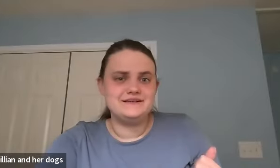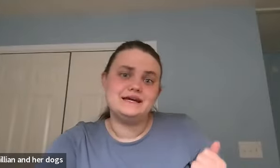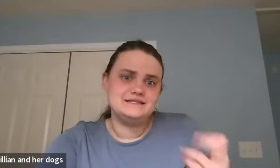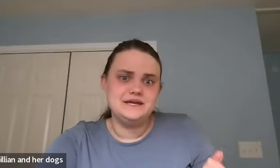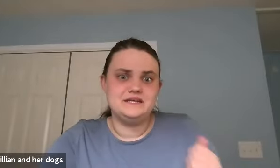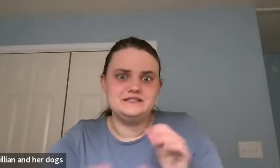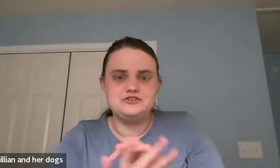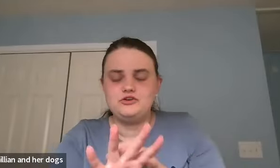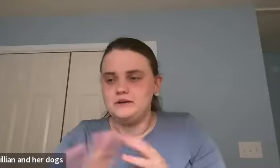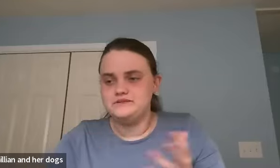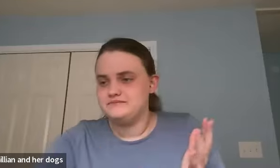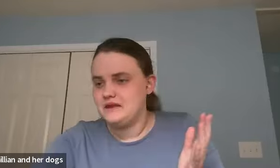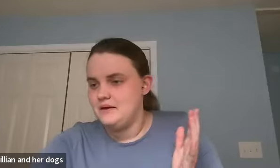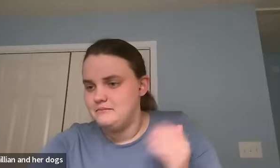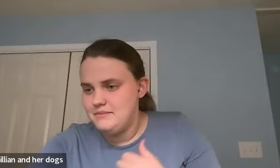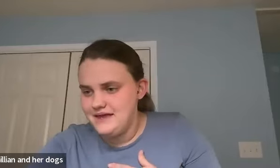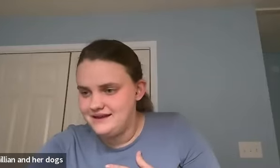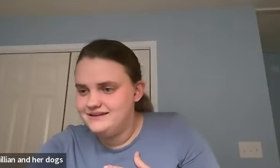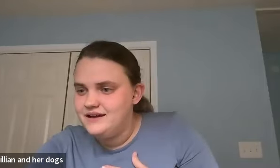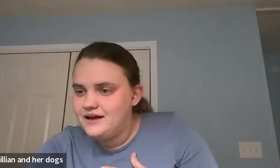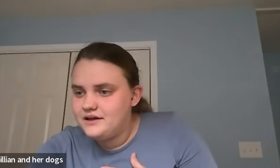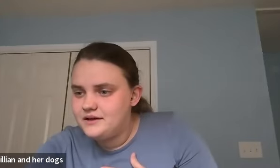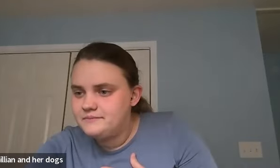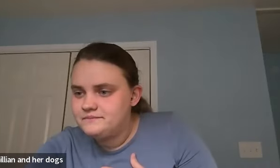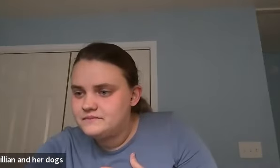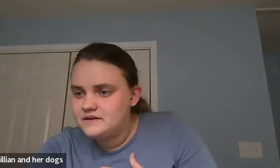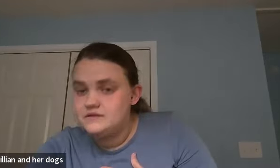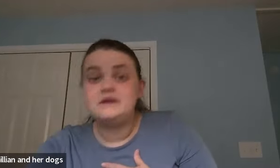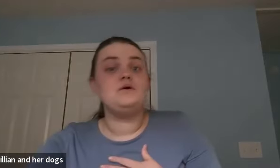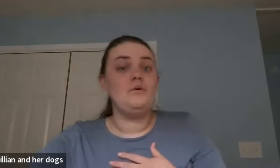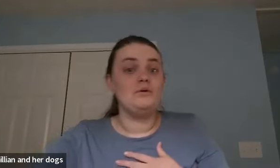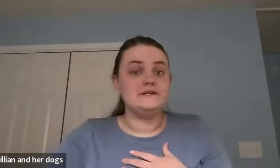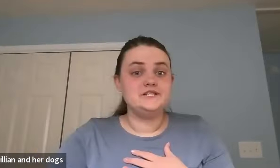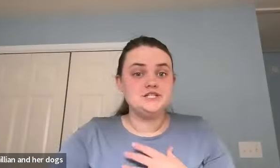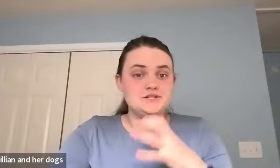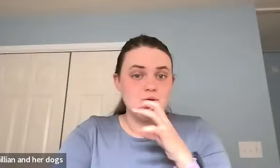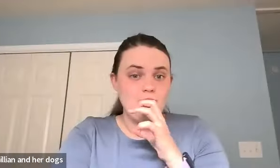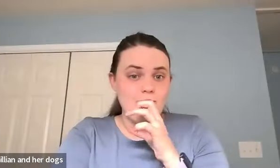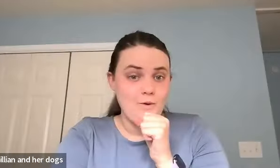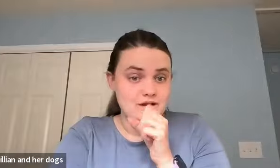I skipped it. It's under grapes. My bad. Then we had orange.